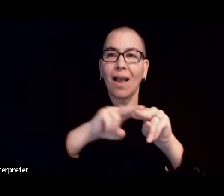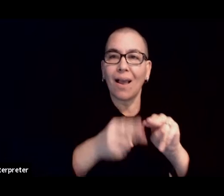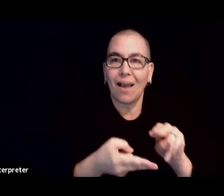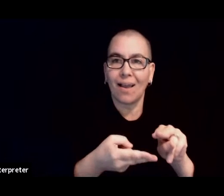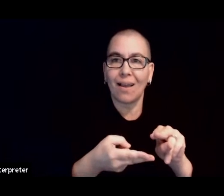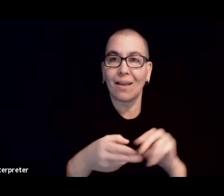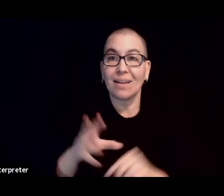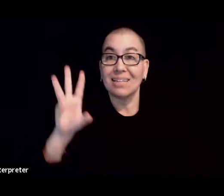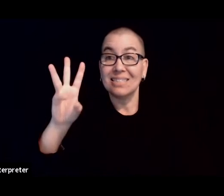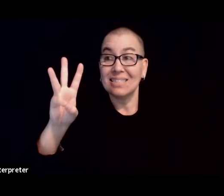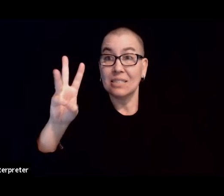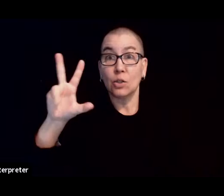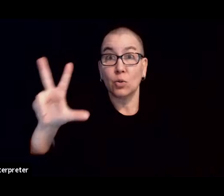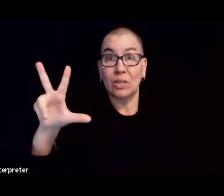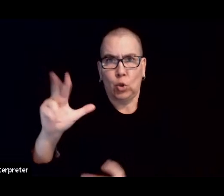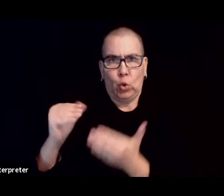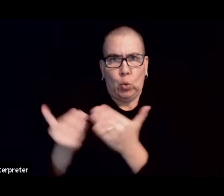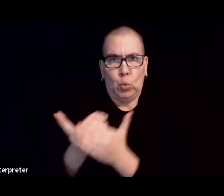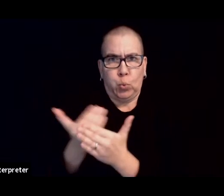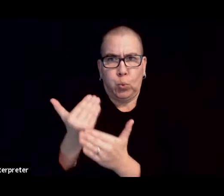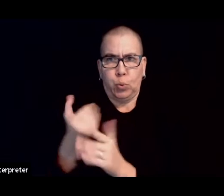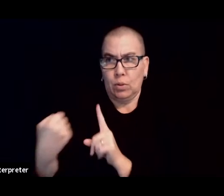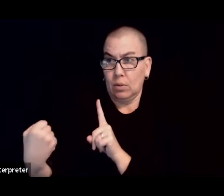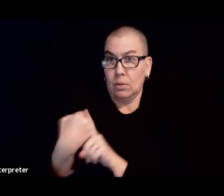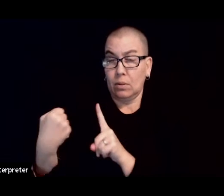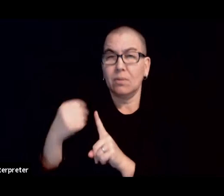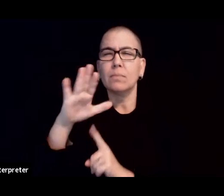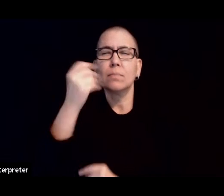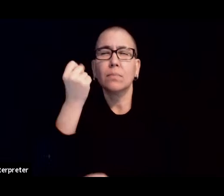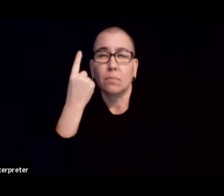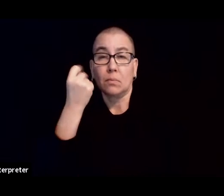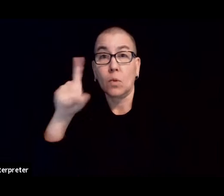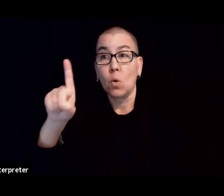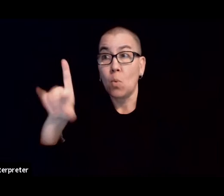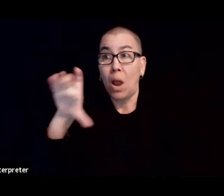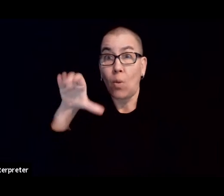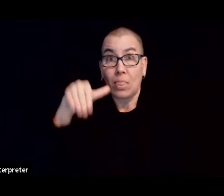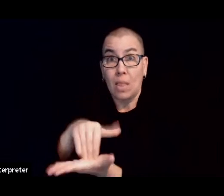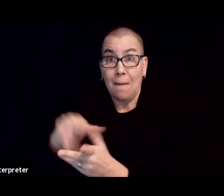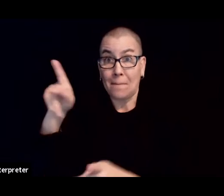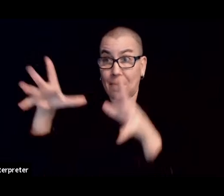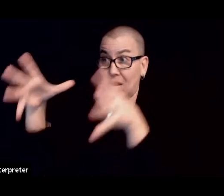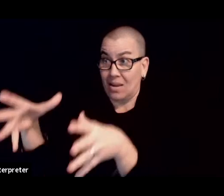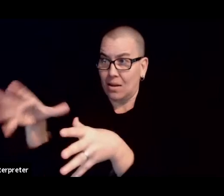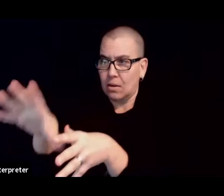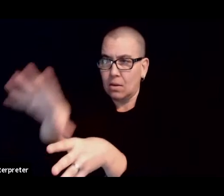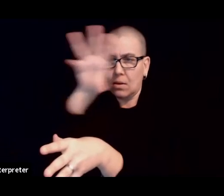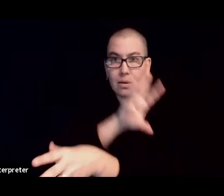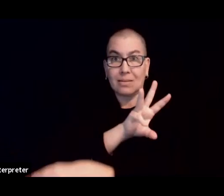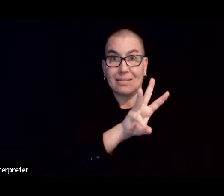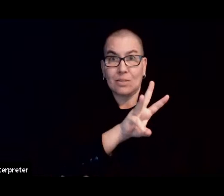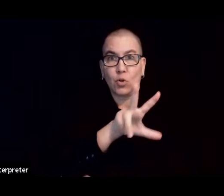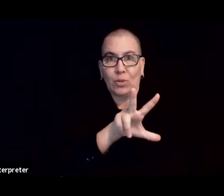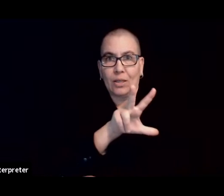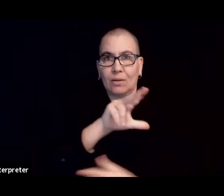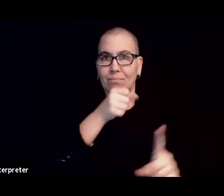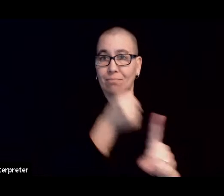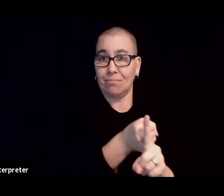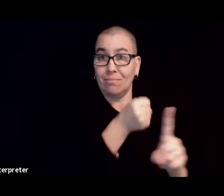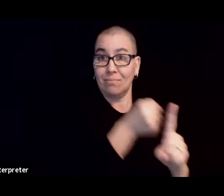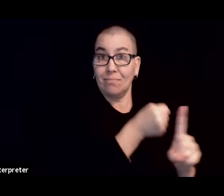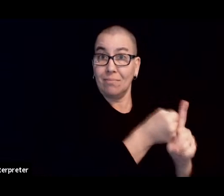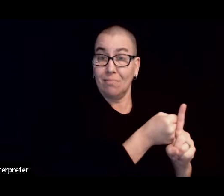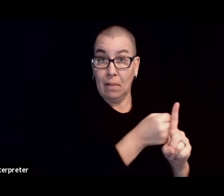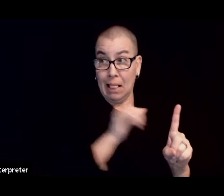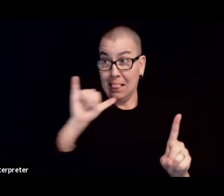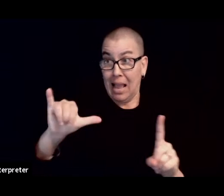people. Well, while really being pleased to see that this is just about half of